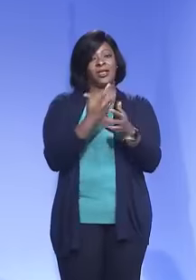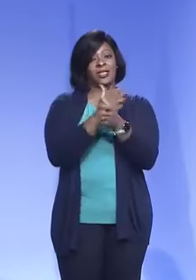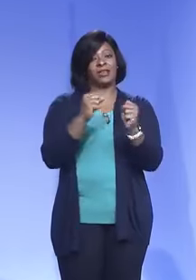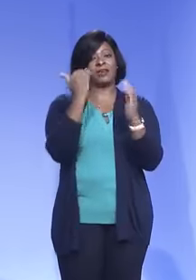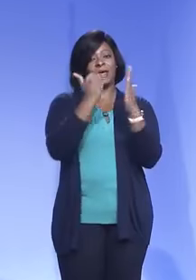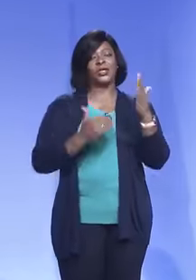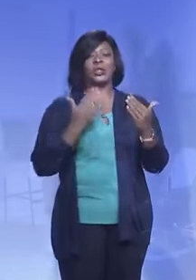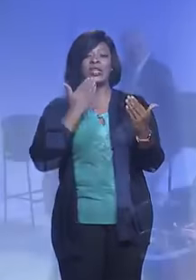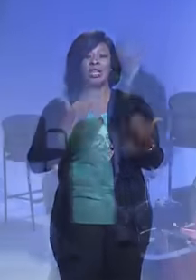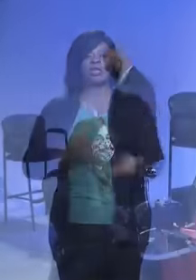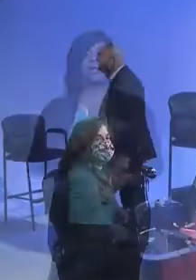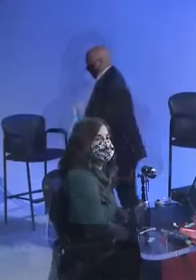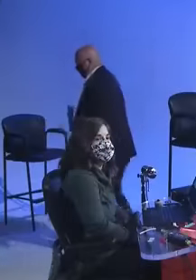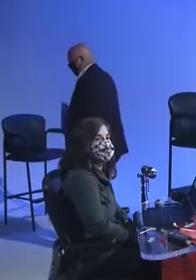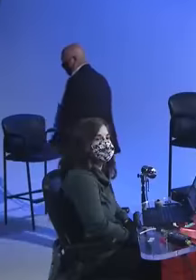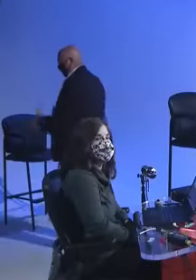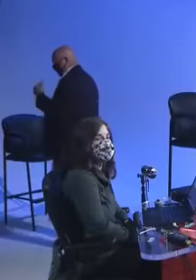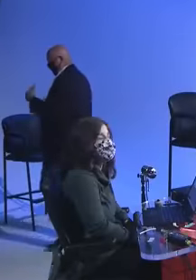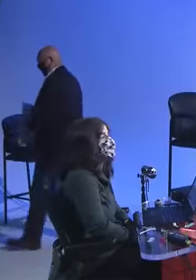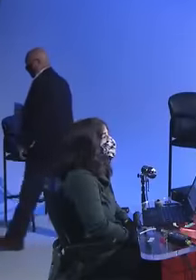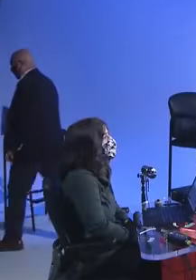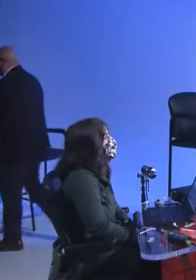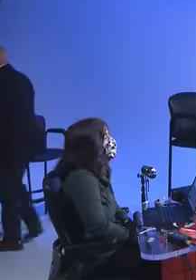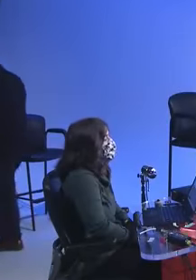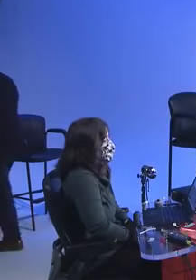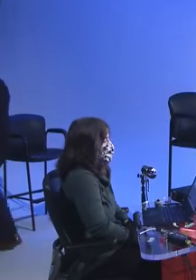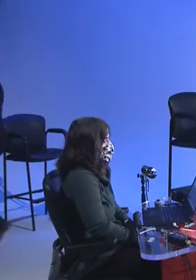measures. Thank you. Mayor Harris?